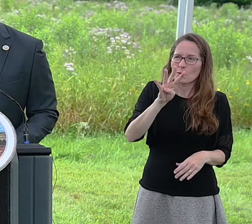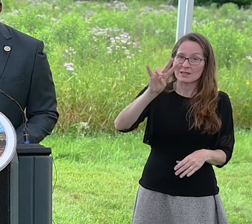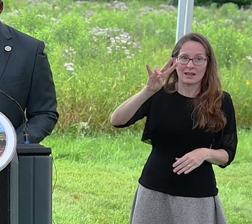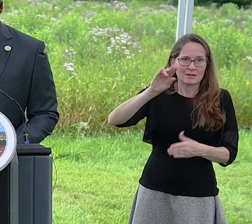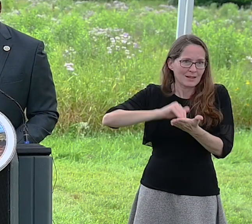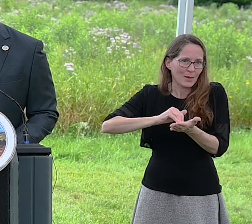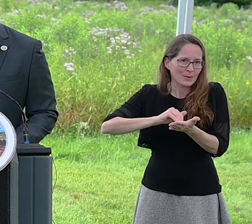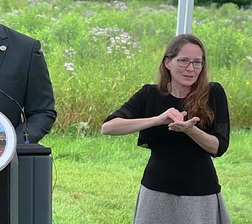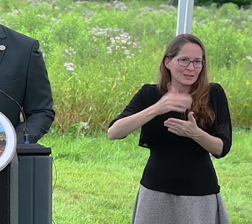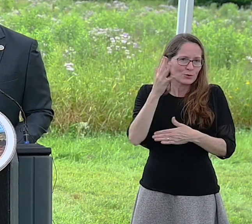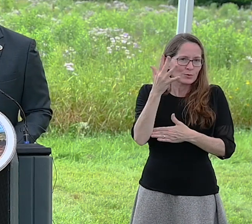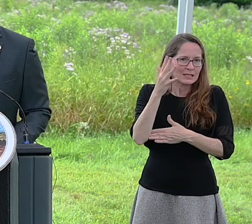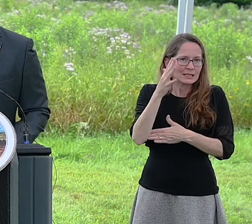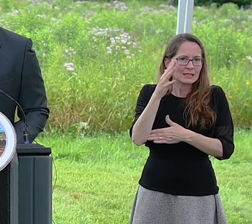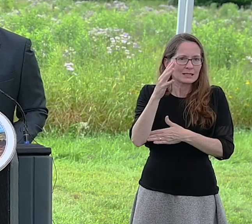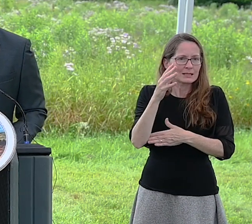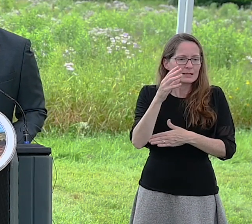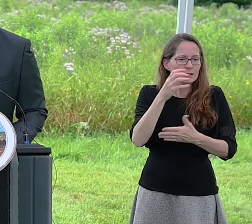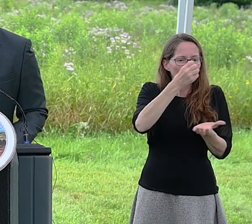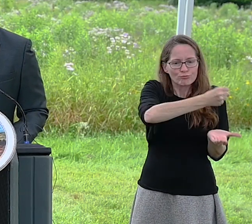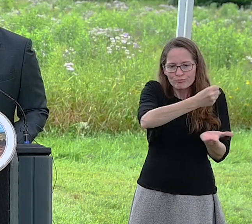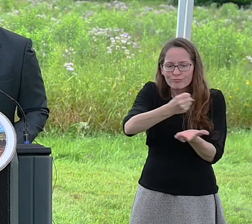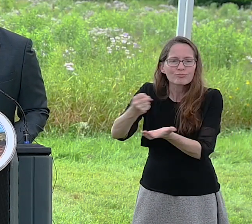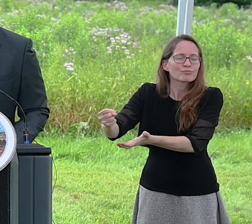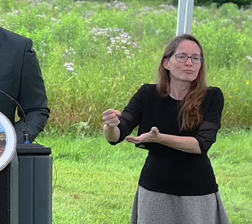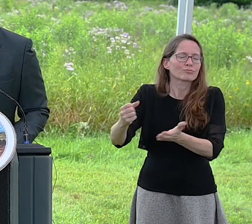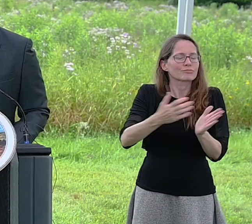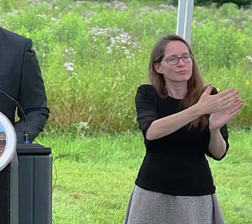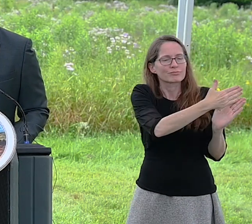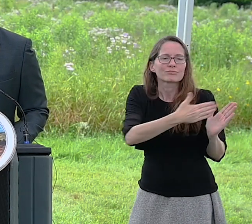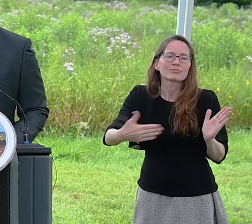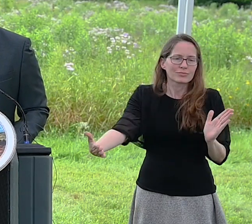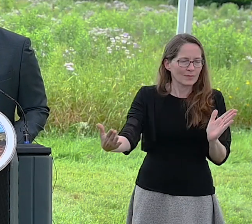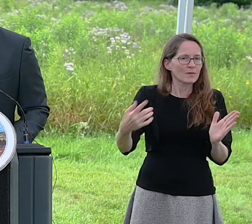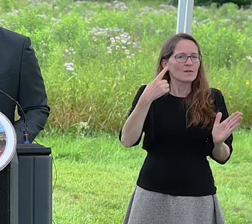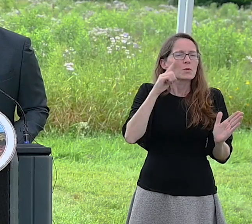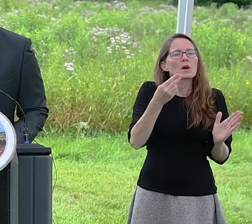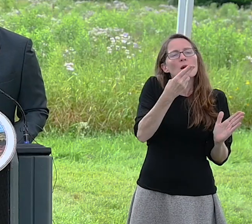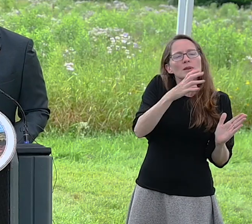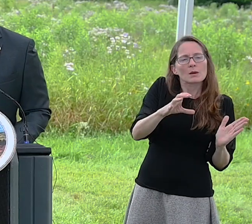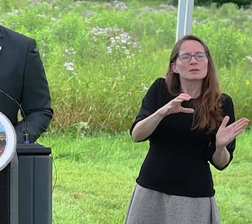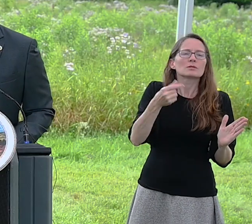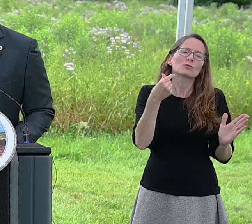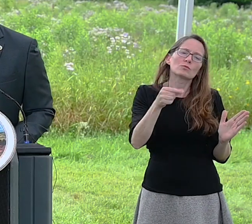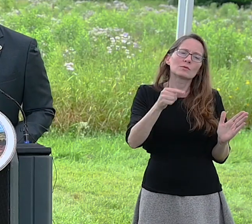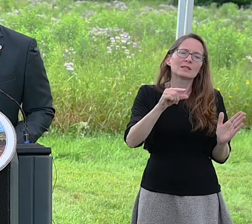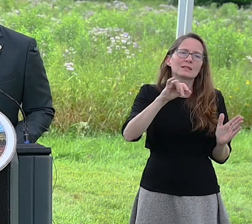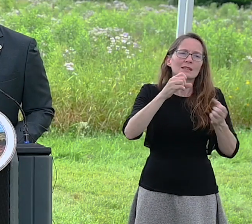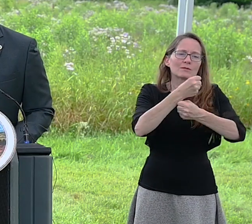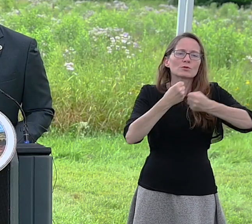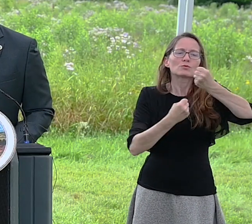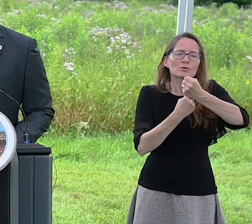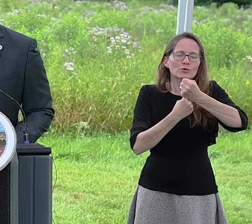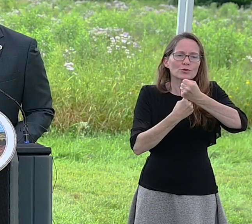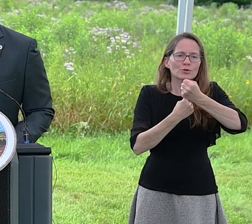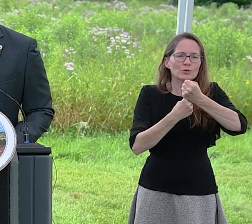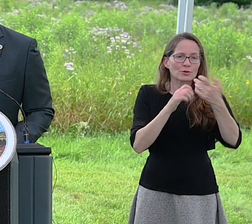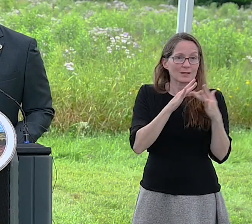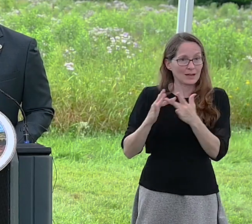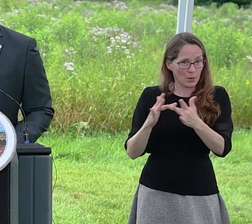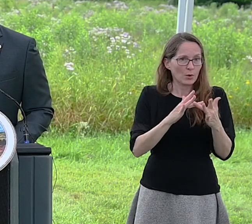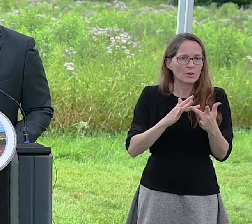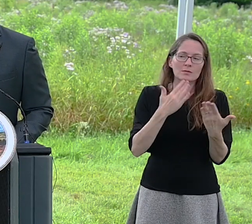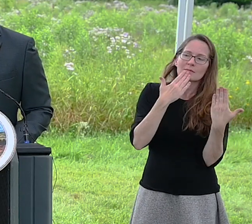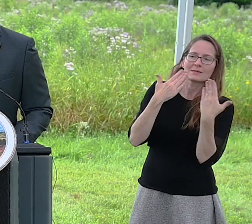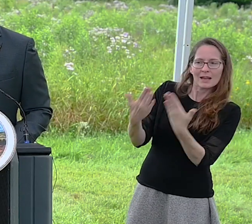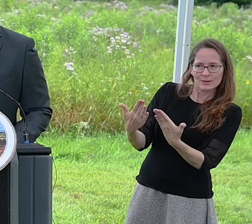across 107 acres in Howard County's green infrastructure network, thanks to our partnership with the Maryland Department